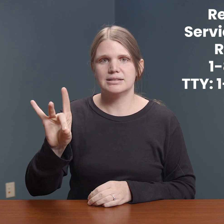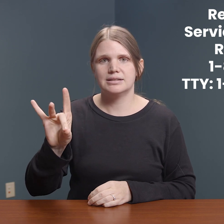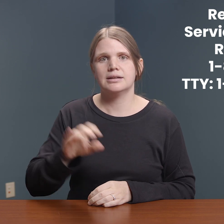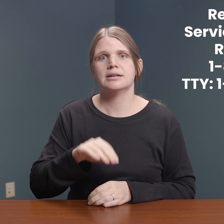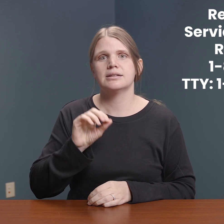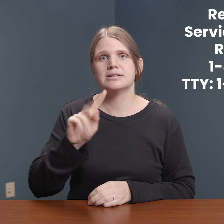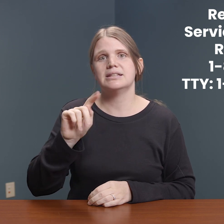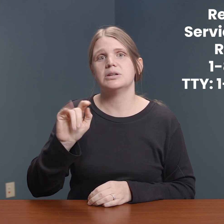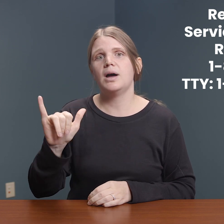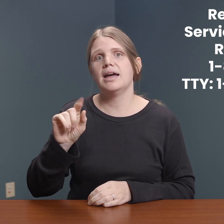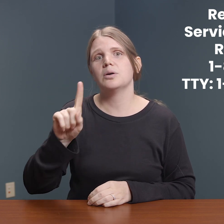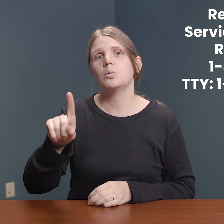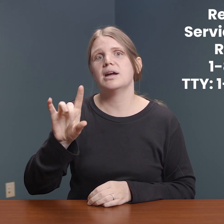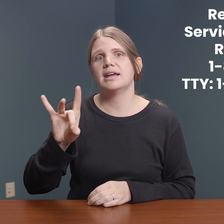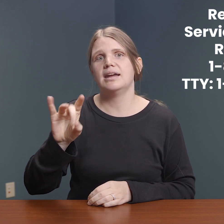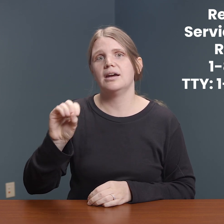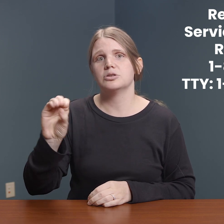1-800-562-6078. TTY